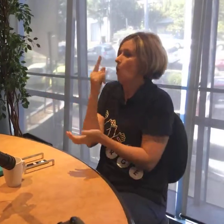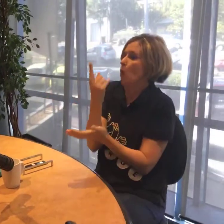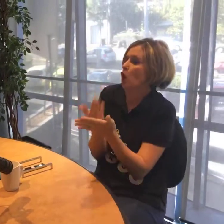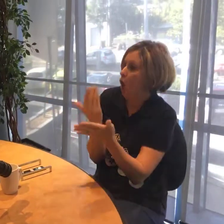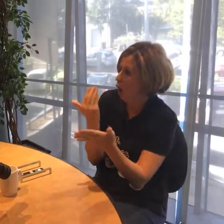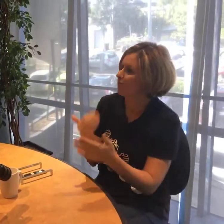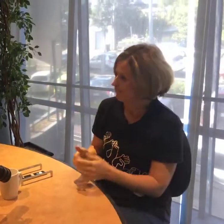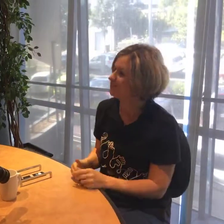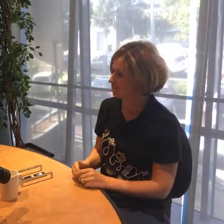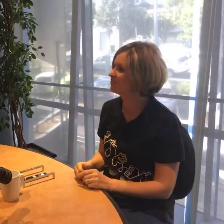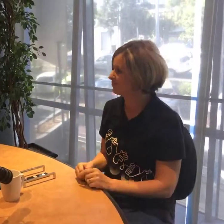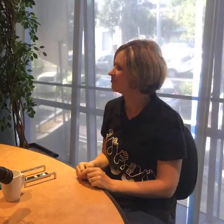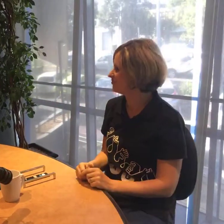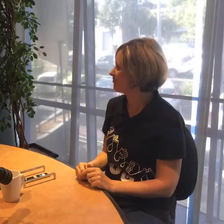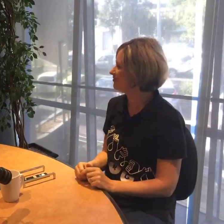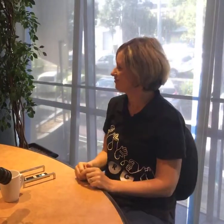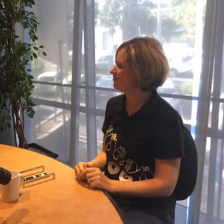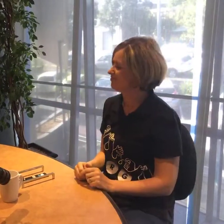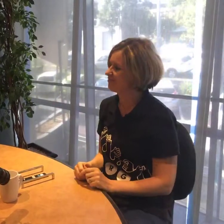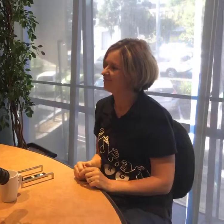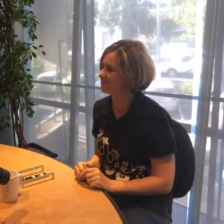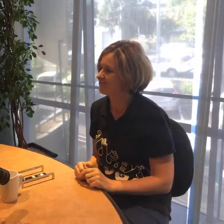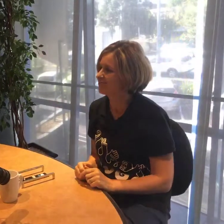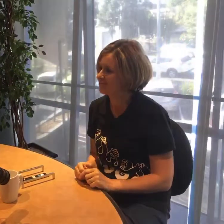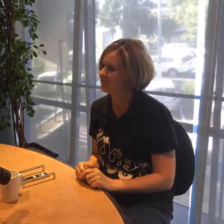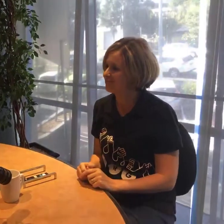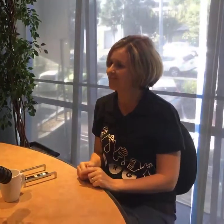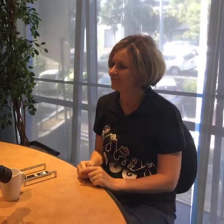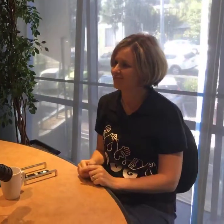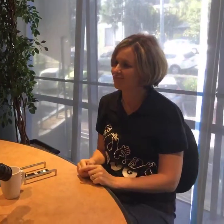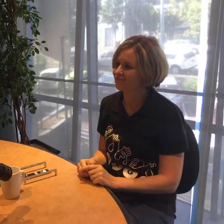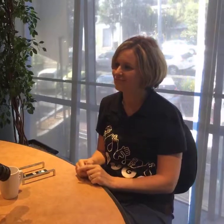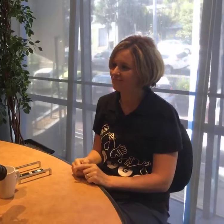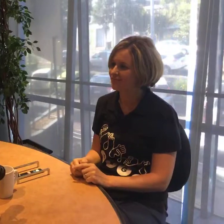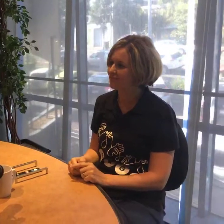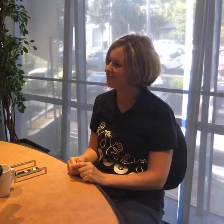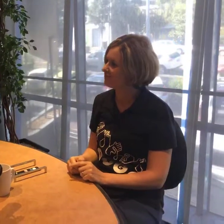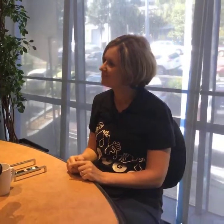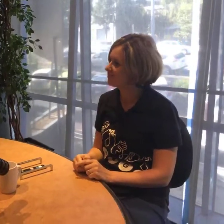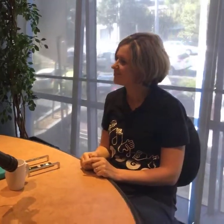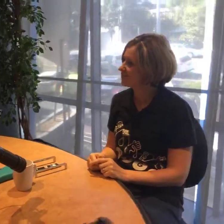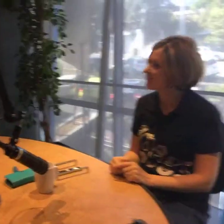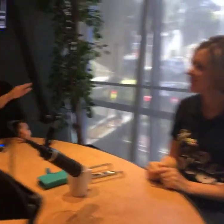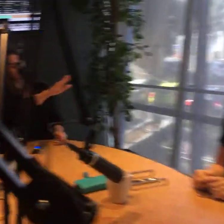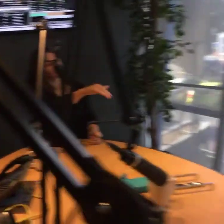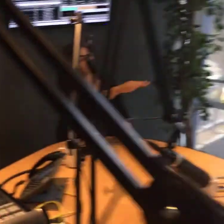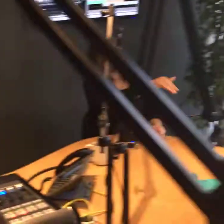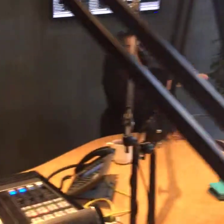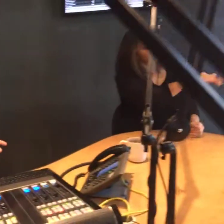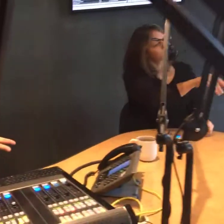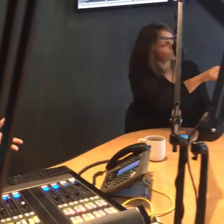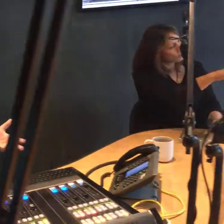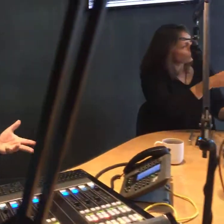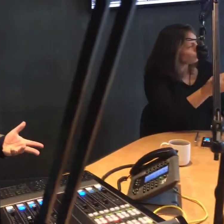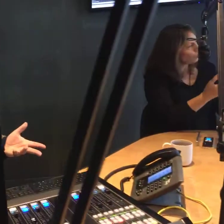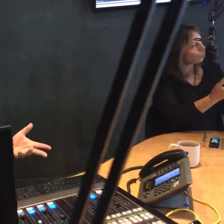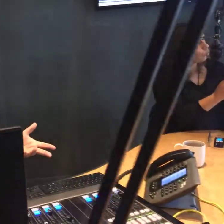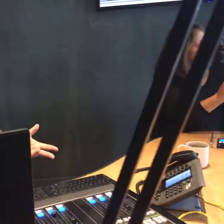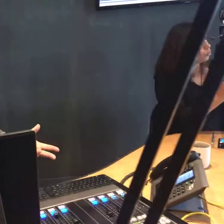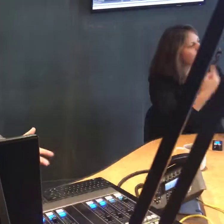also, we will have either a block course or just a one-off. Victoria, you're talking there about